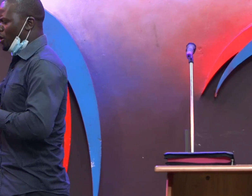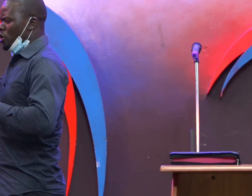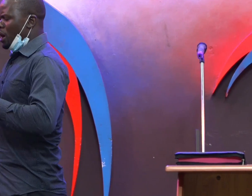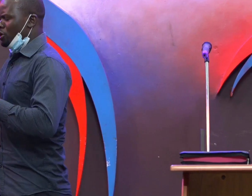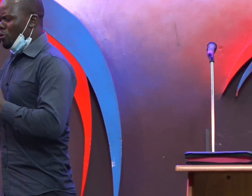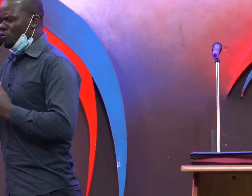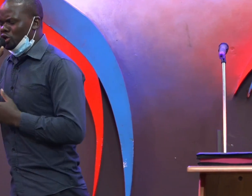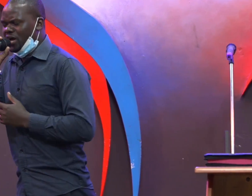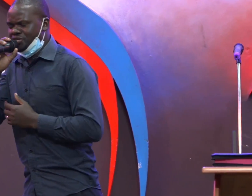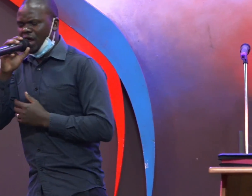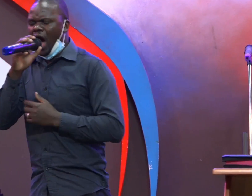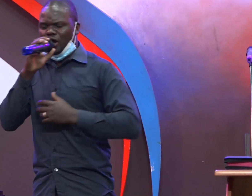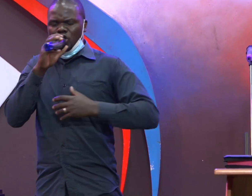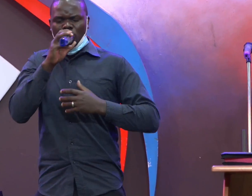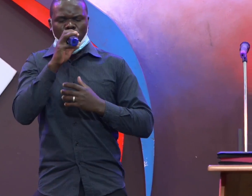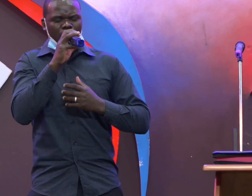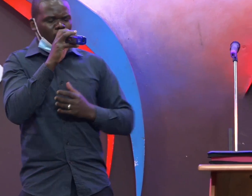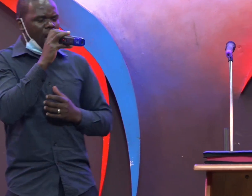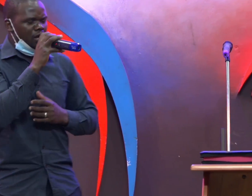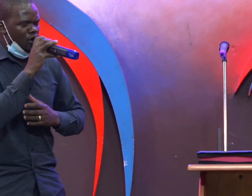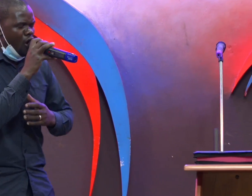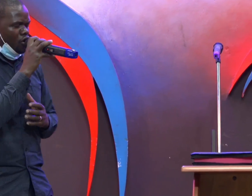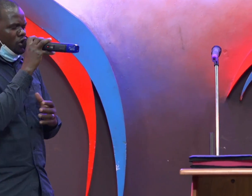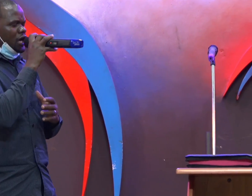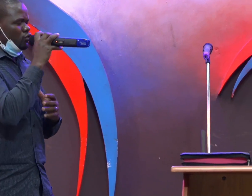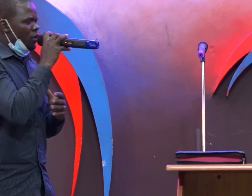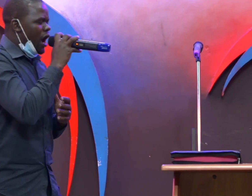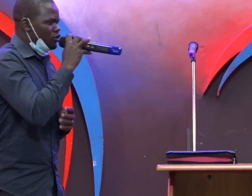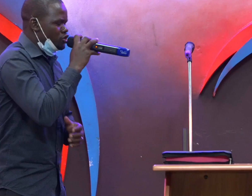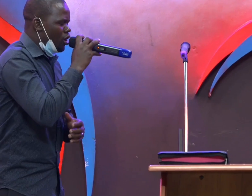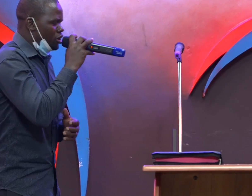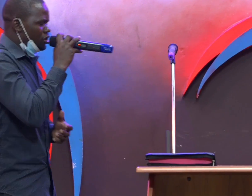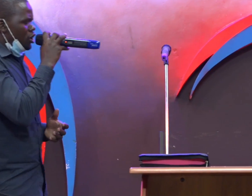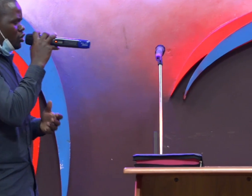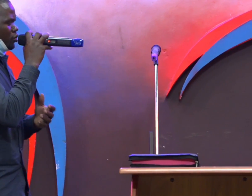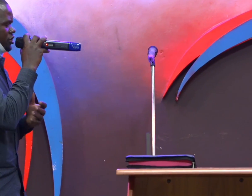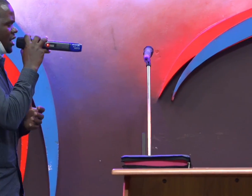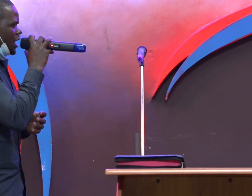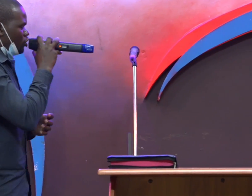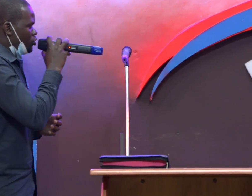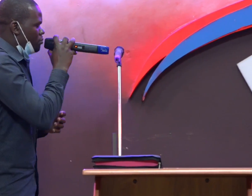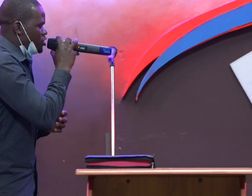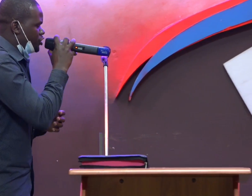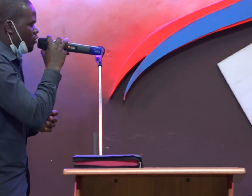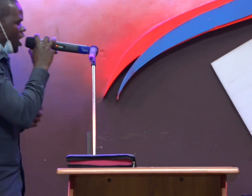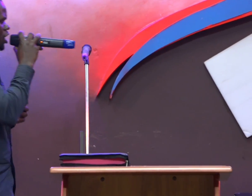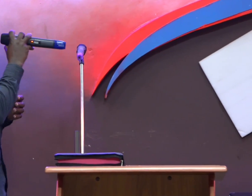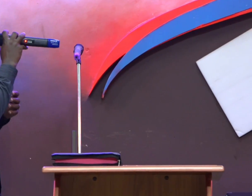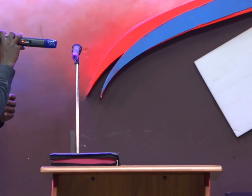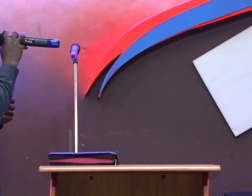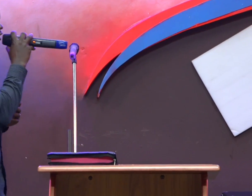yamba, babere wogo tasa, oruna kulwalero, natwe wayo jori, tukuita katonda